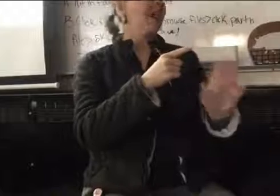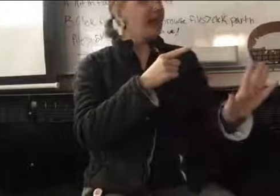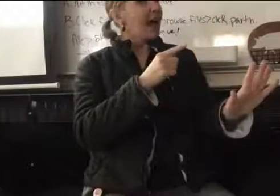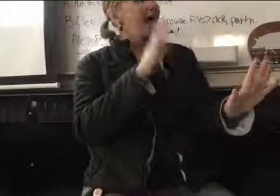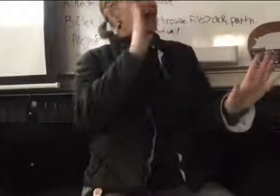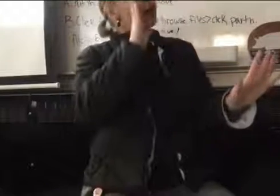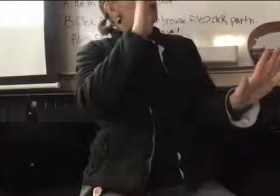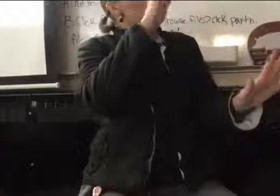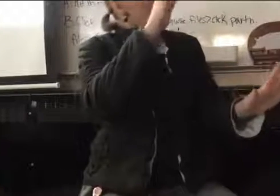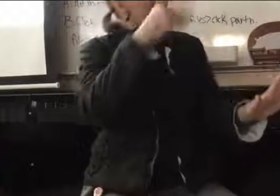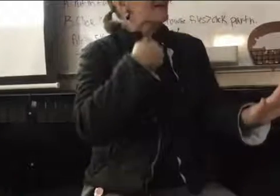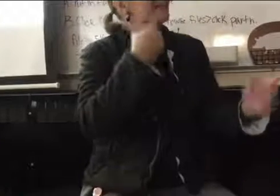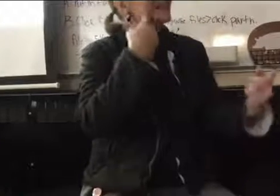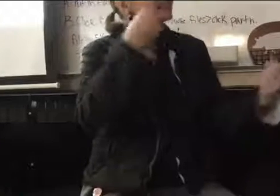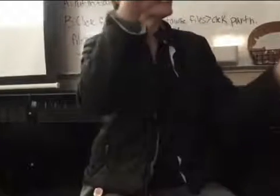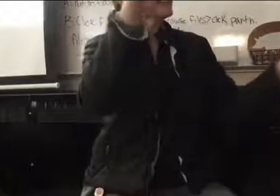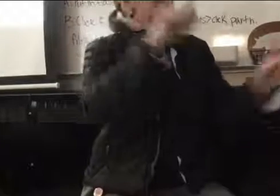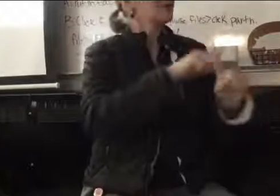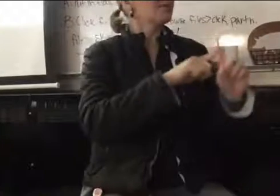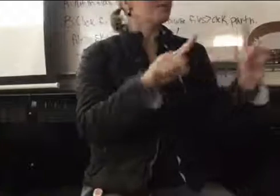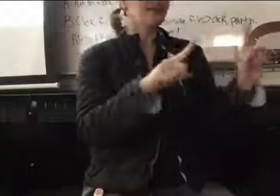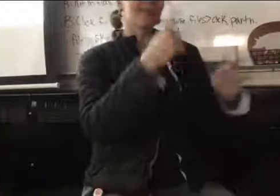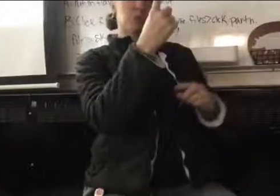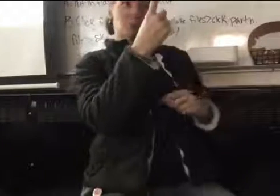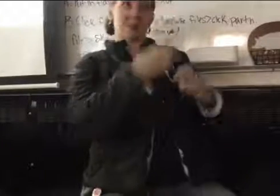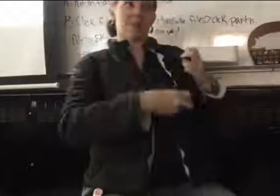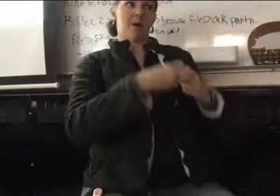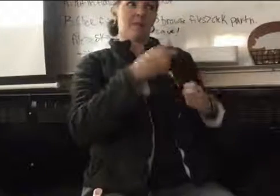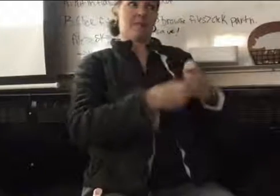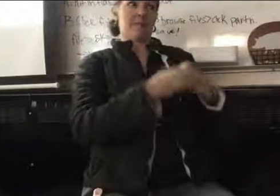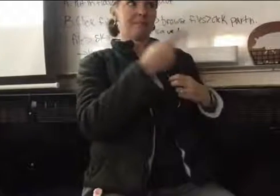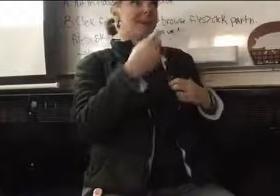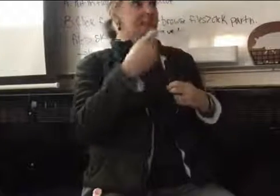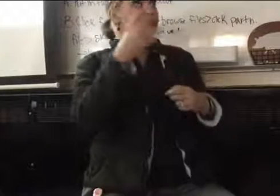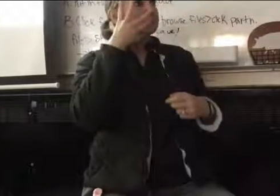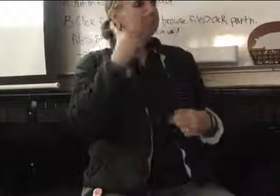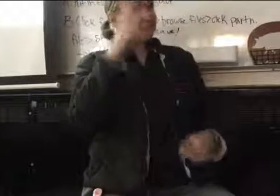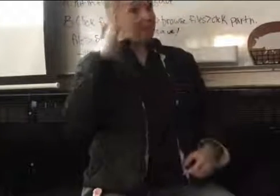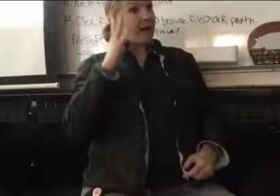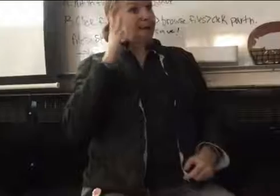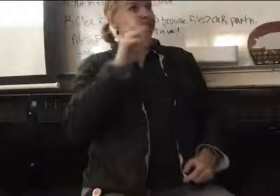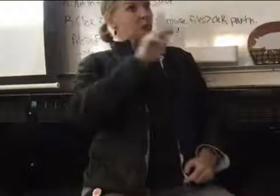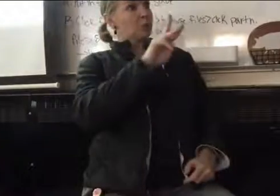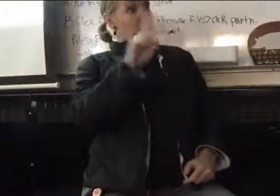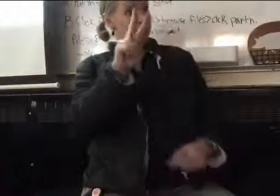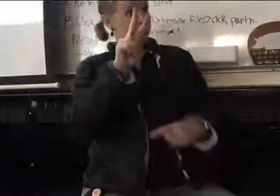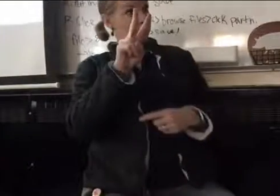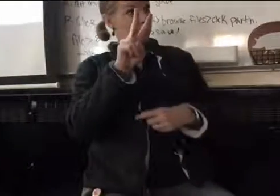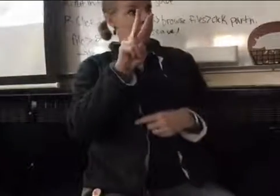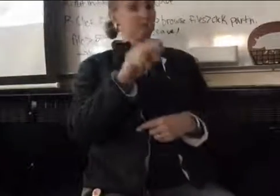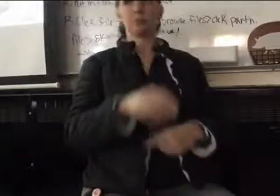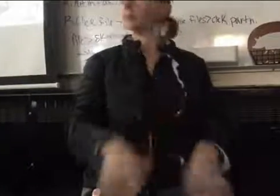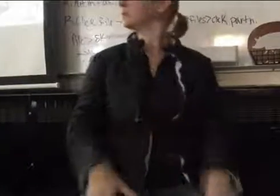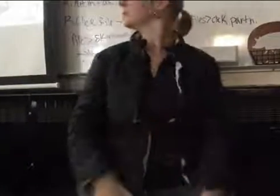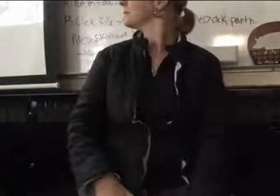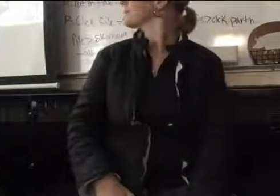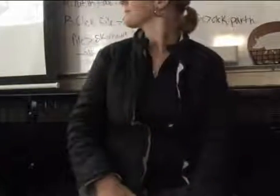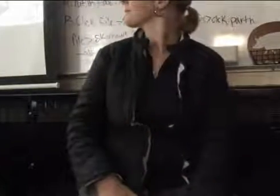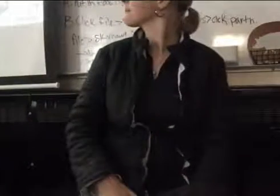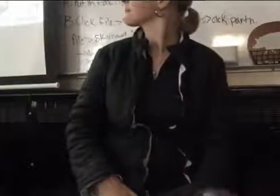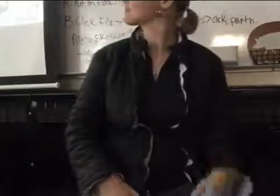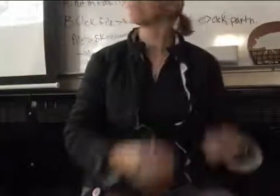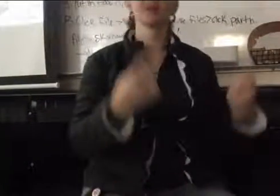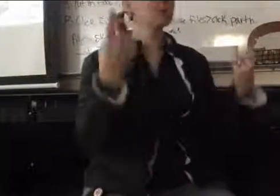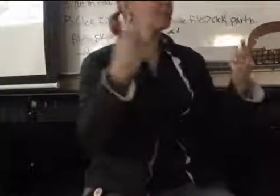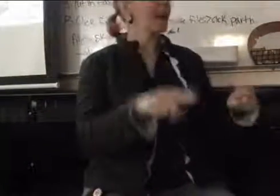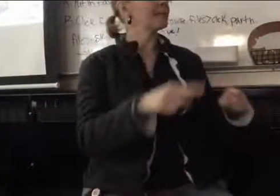very successful, but there's one huge problem with this, because we've done this in the past in World War II. Now, what happens